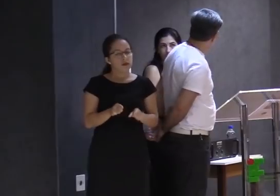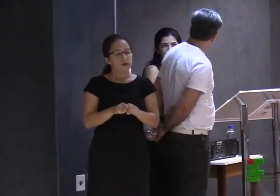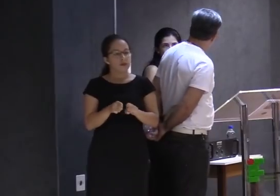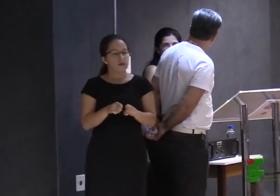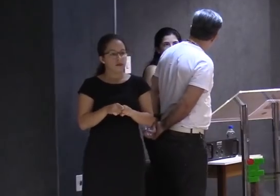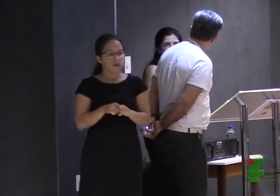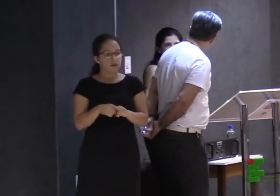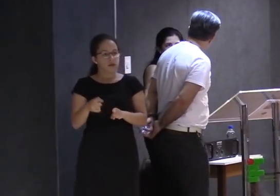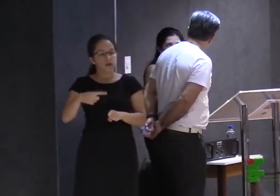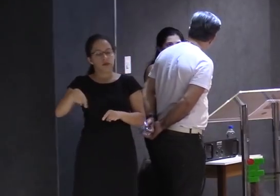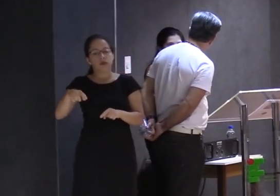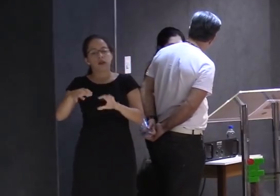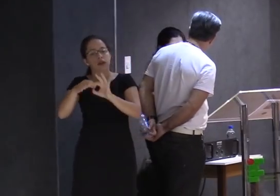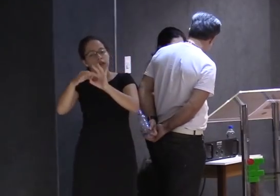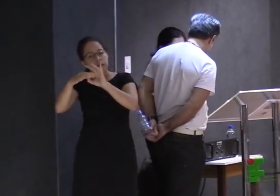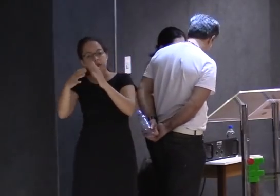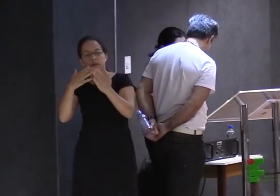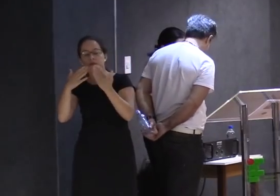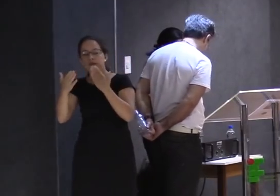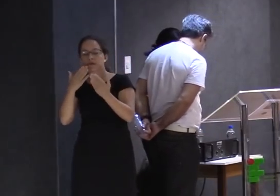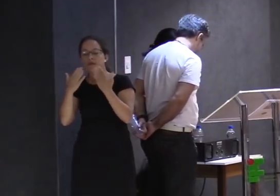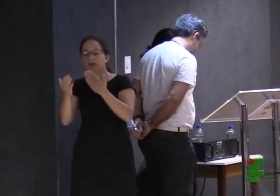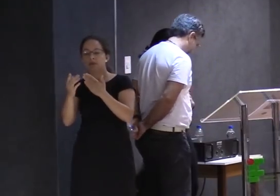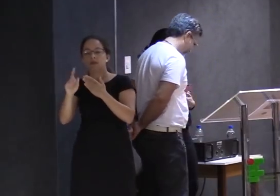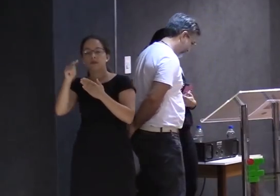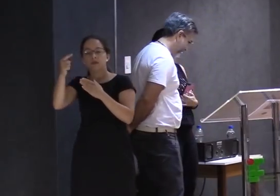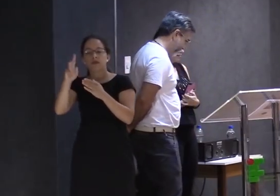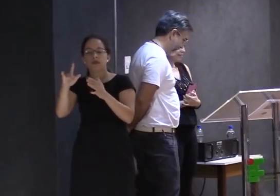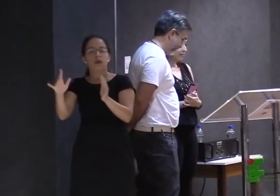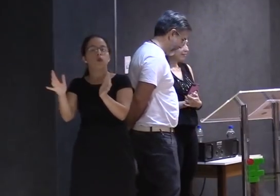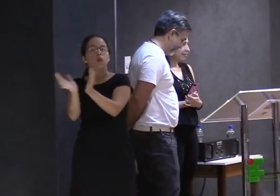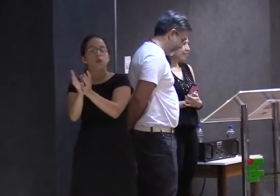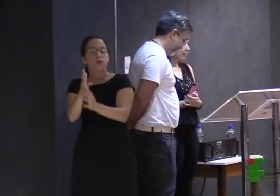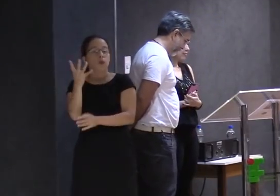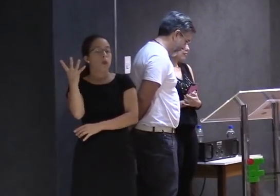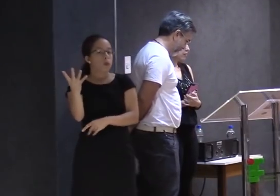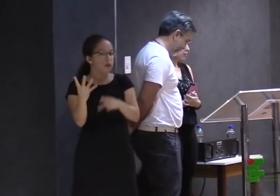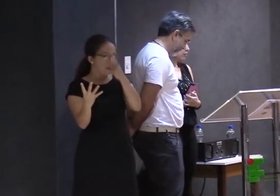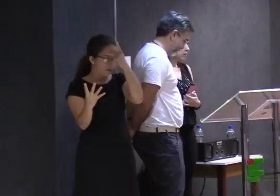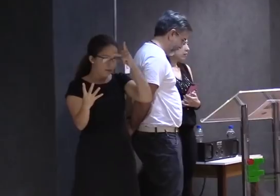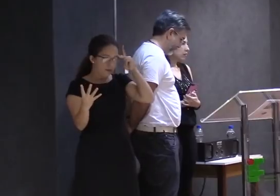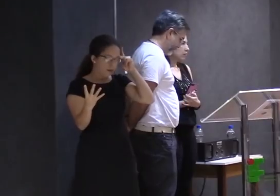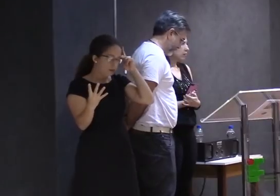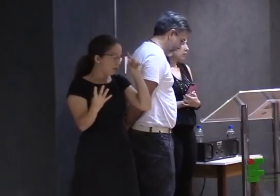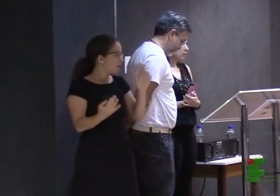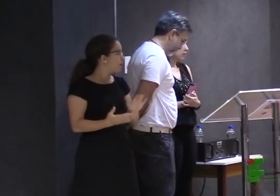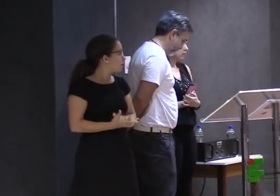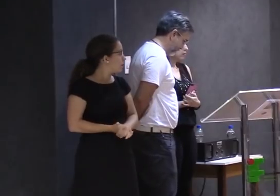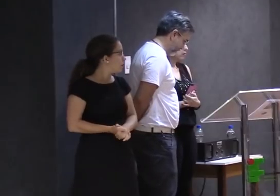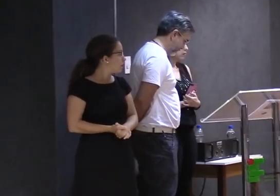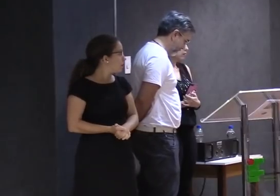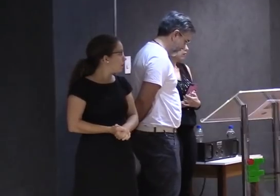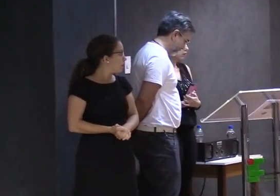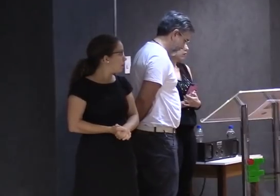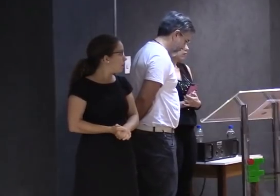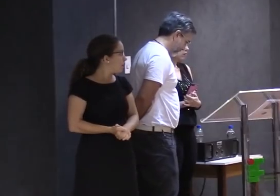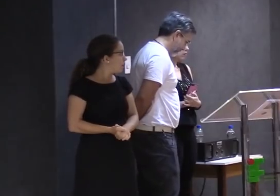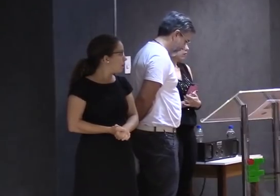terão mais um tempo para conversar e depois irão juntar em grupos de quatro pessoas. And when you are in that